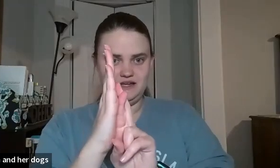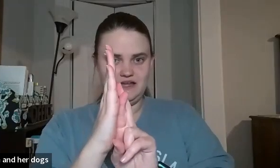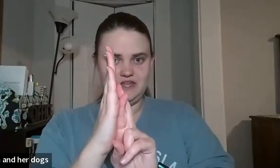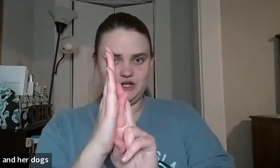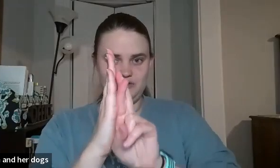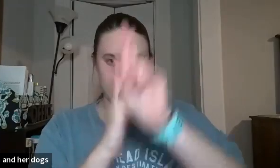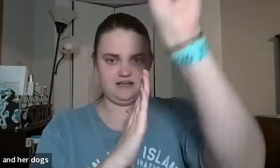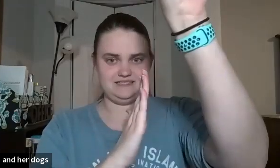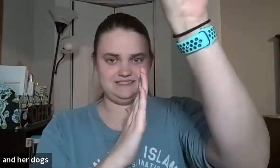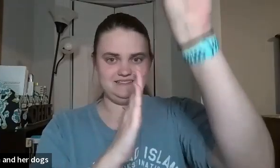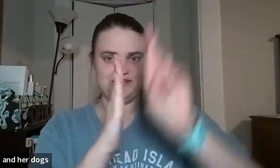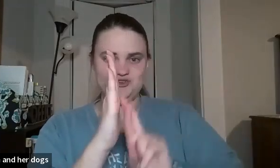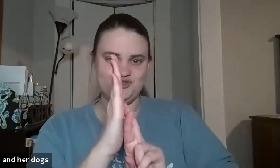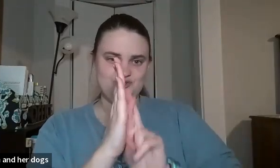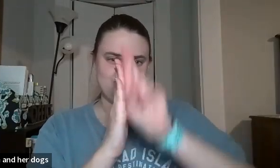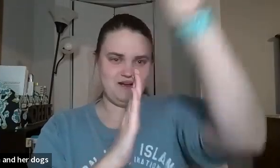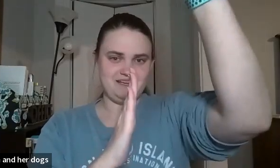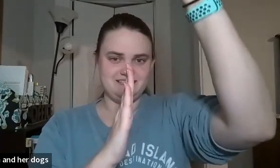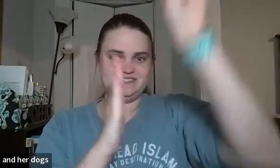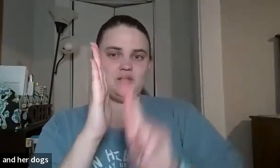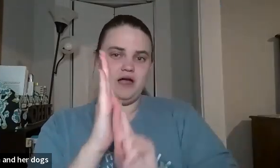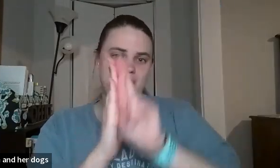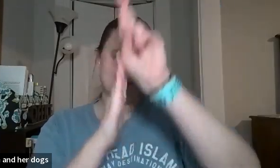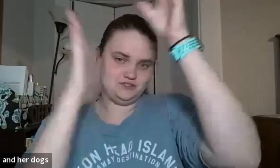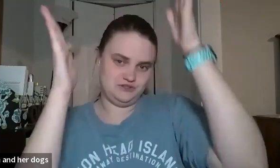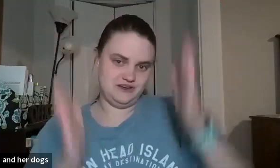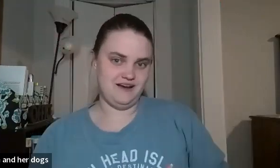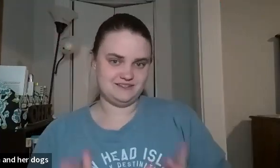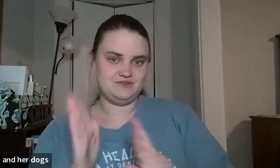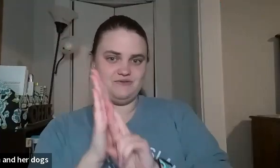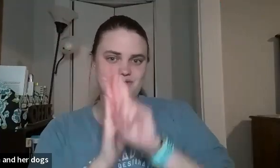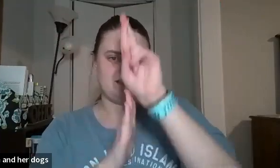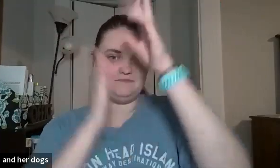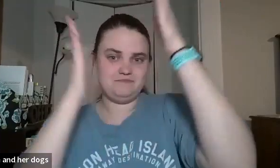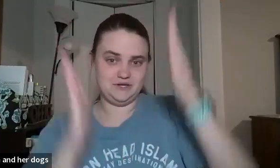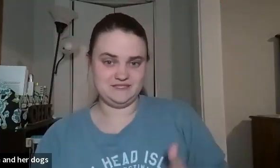hand, and then you go rocket. Rocket. So astronaut, rocket, person.